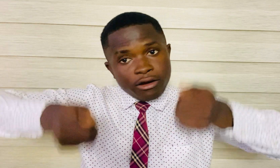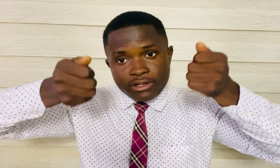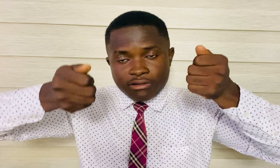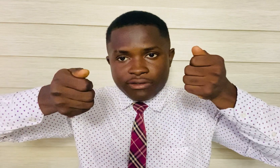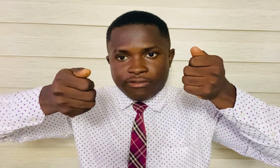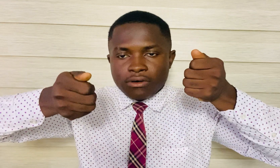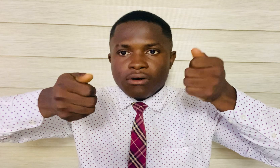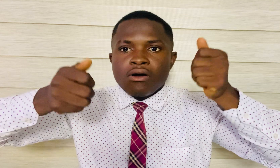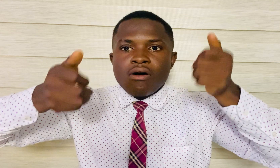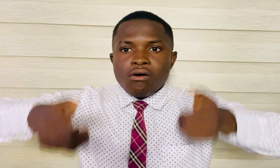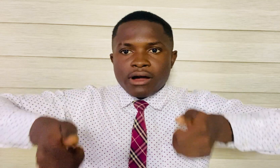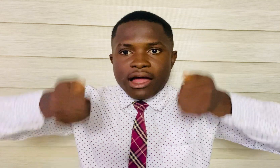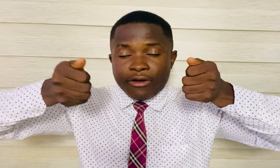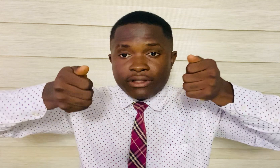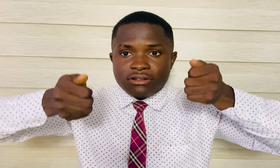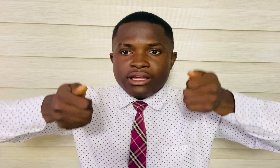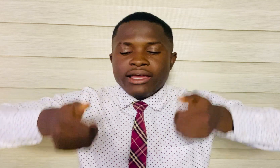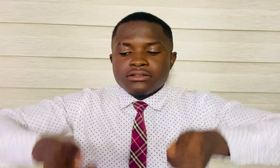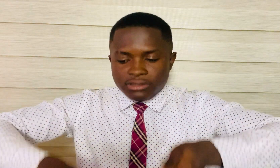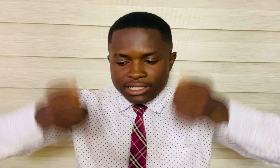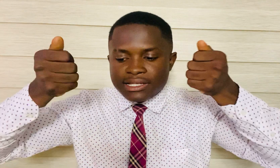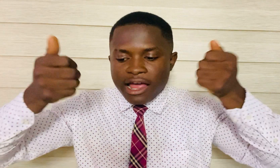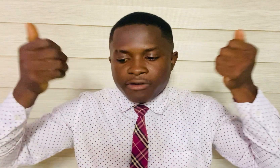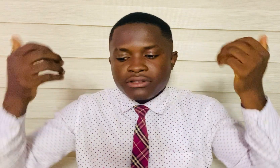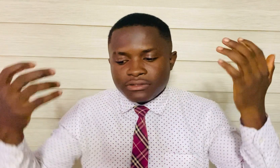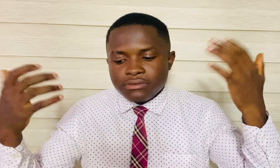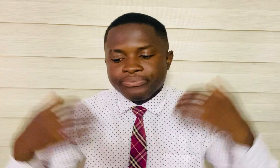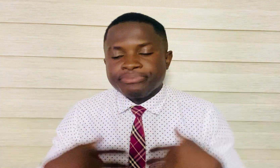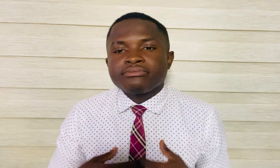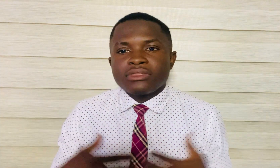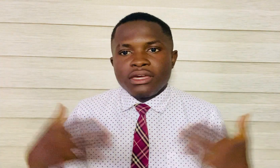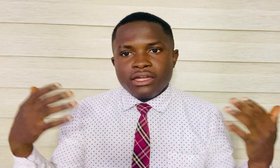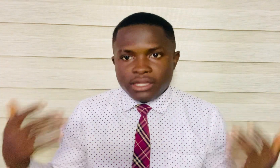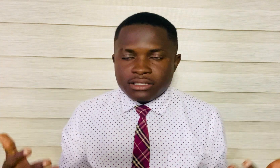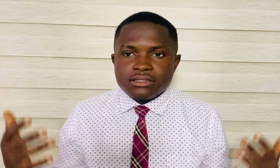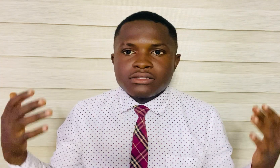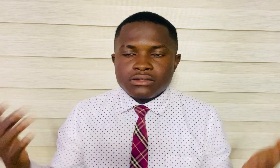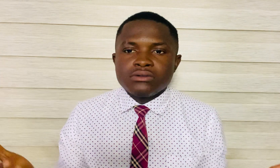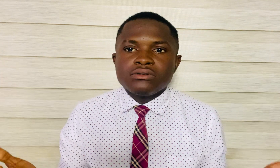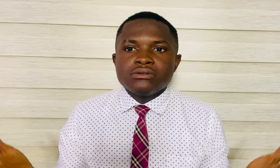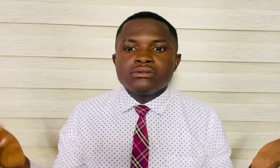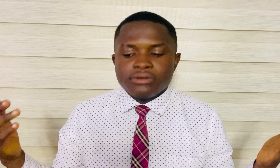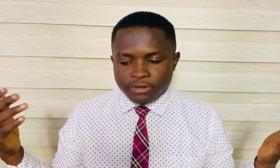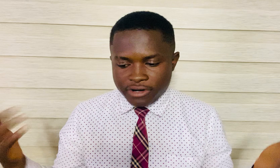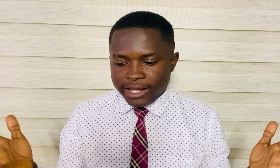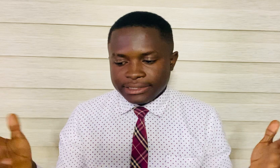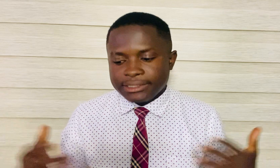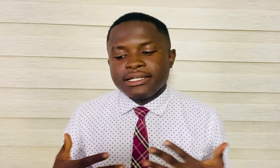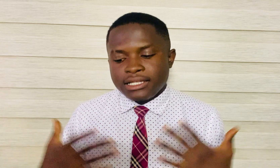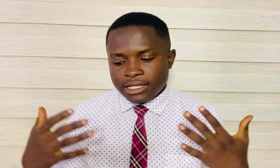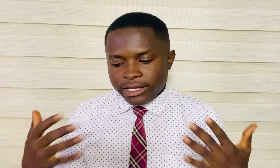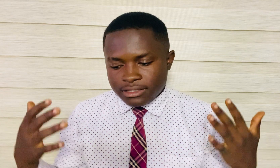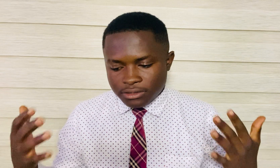it on the floor or carry it on the head. So this carry too is so right. It's so